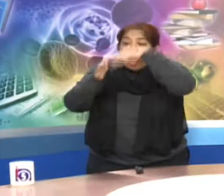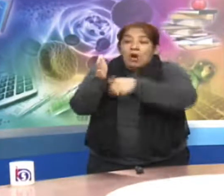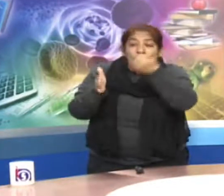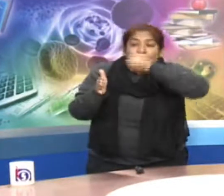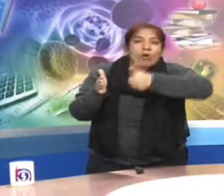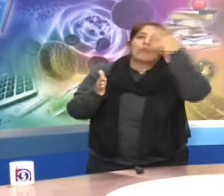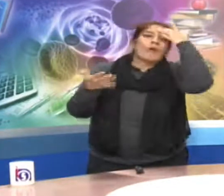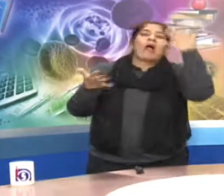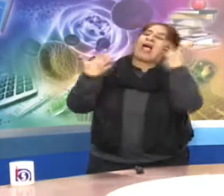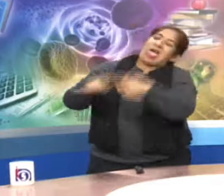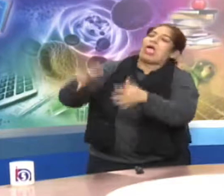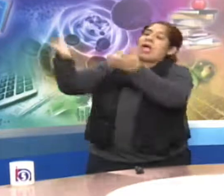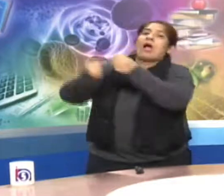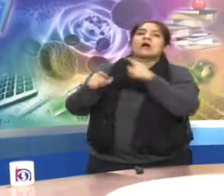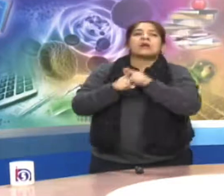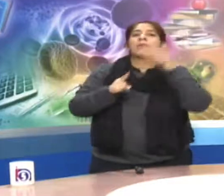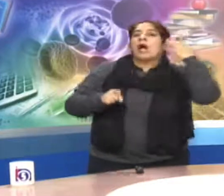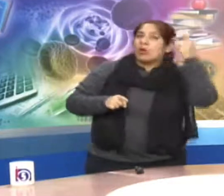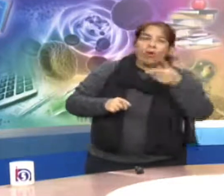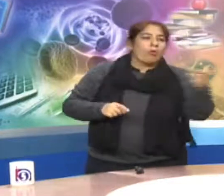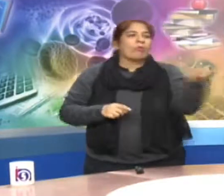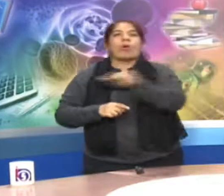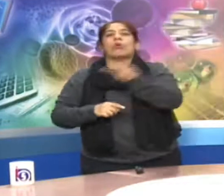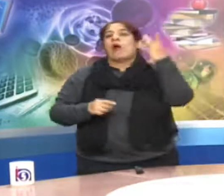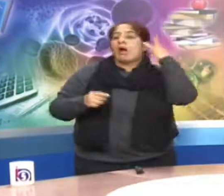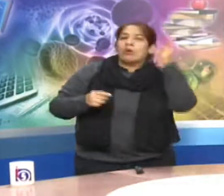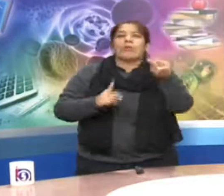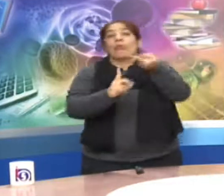Another is unorganized customers.